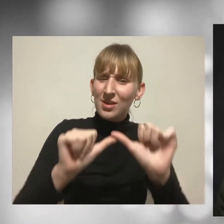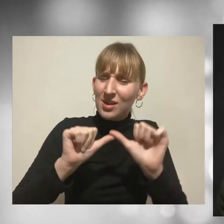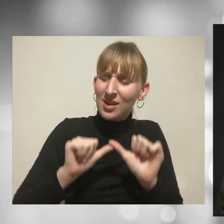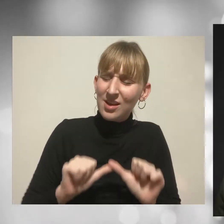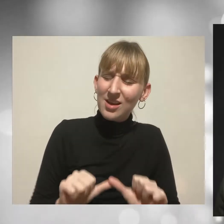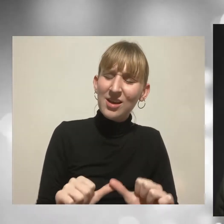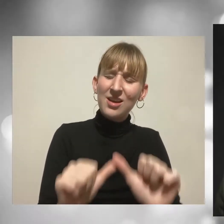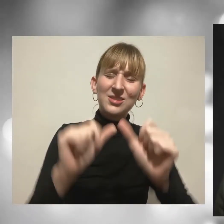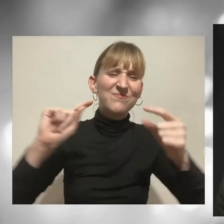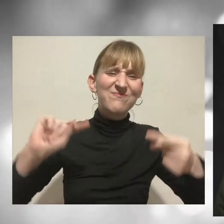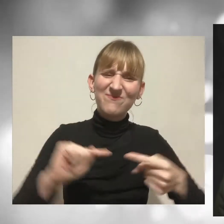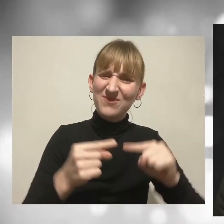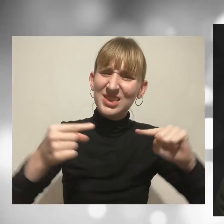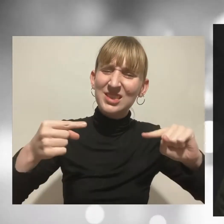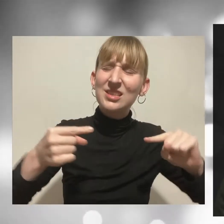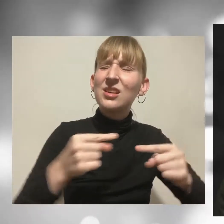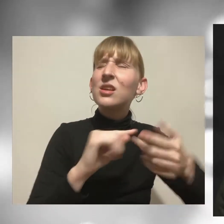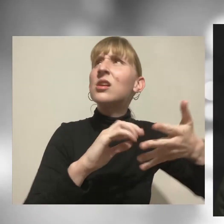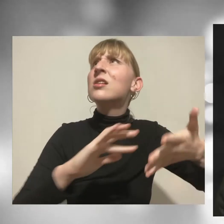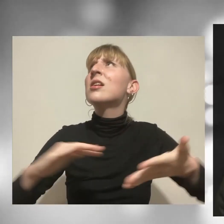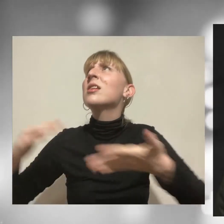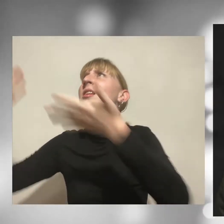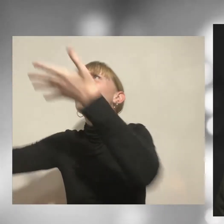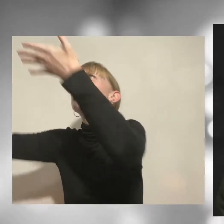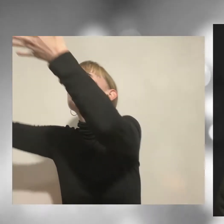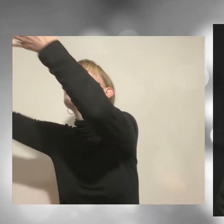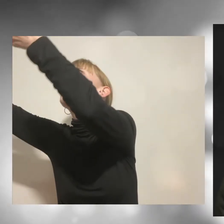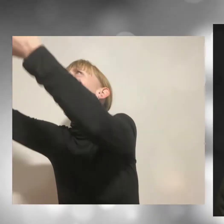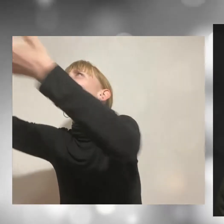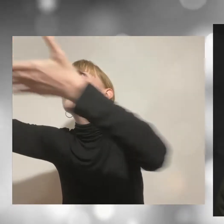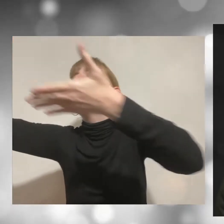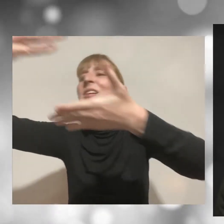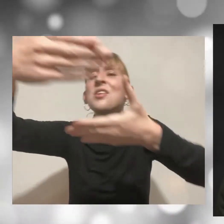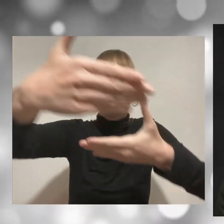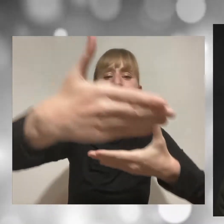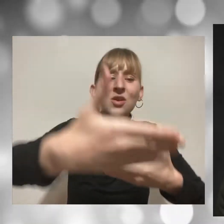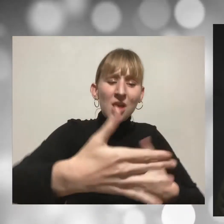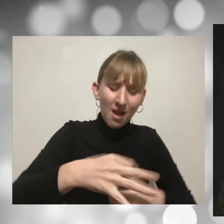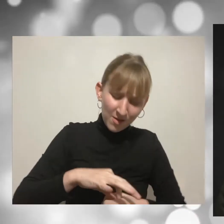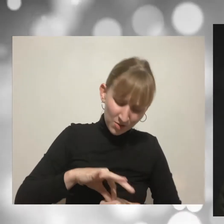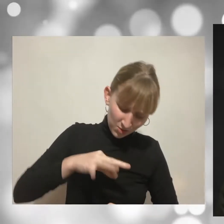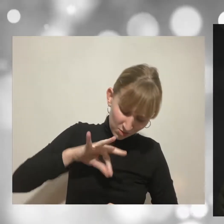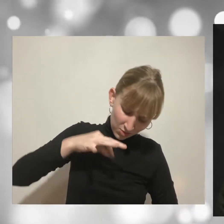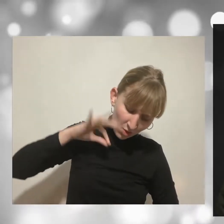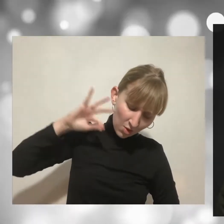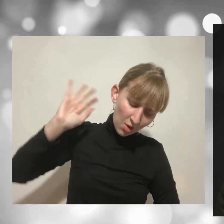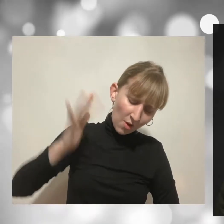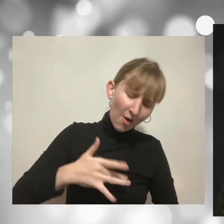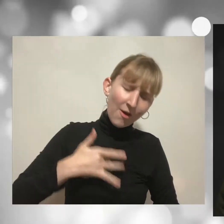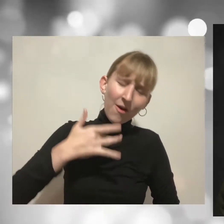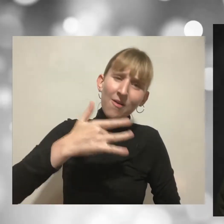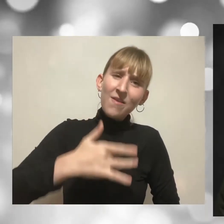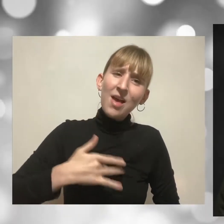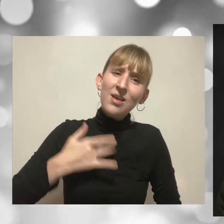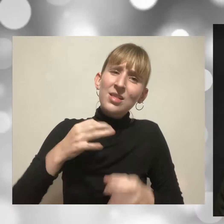pining, Till He appears and the soul